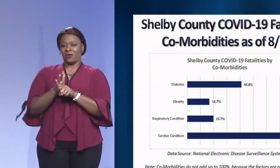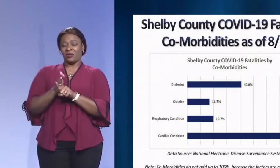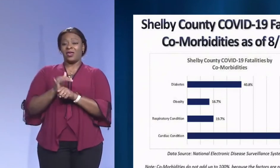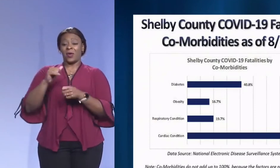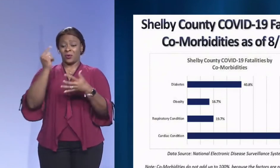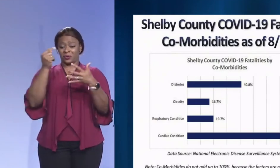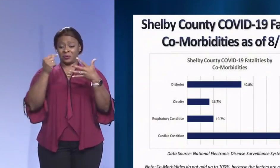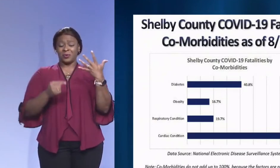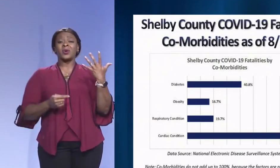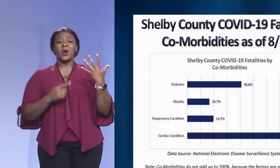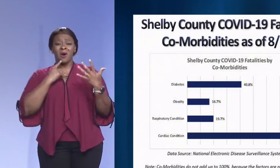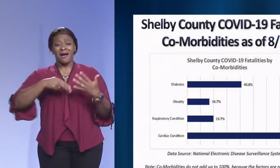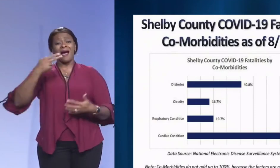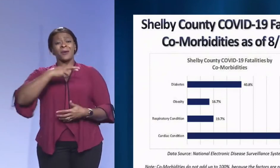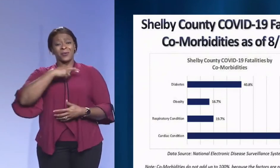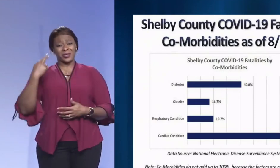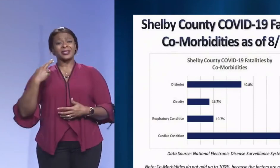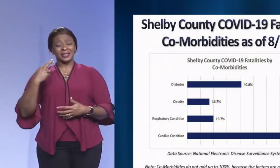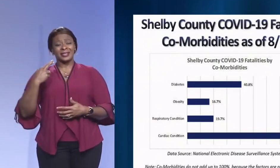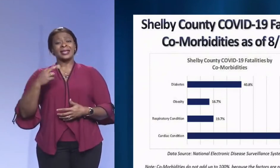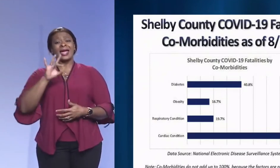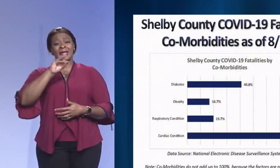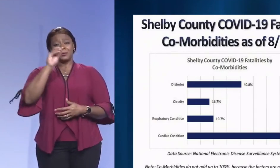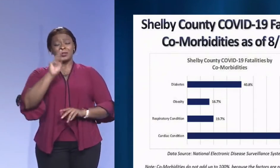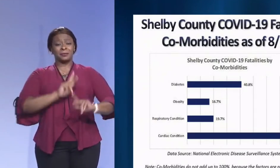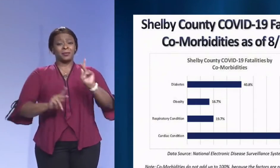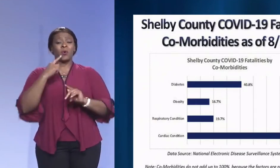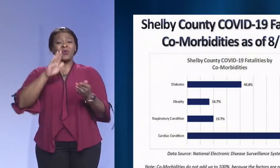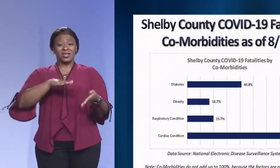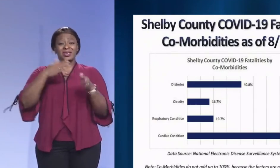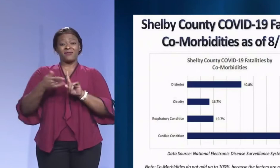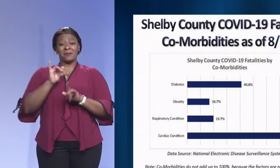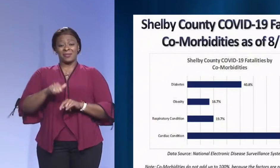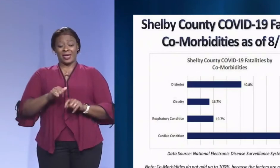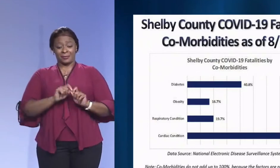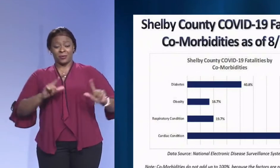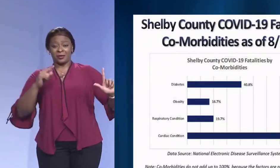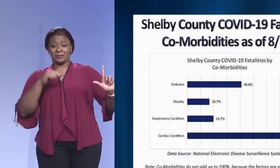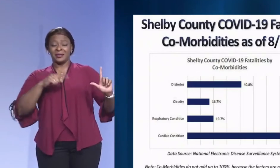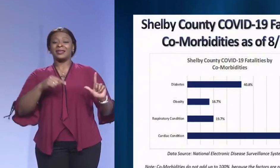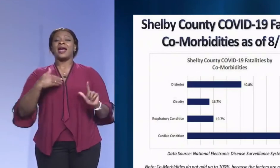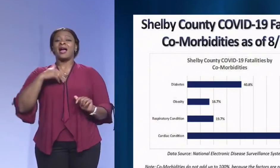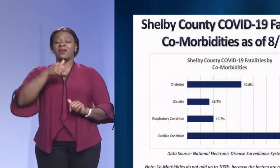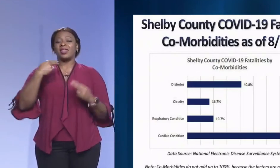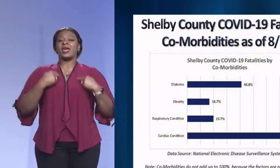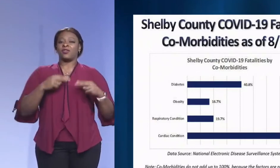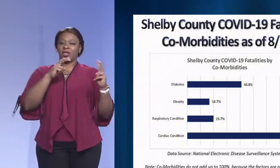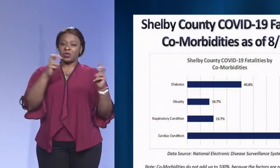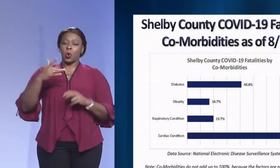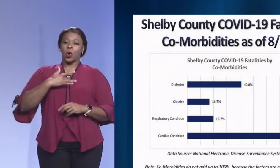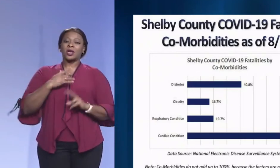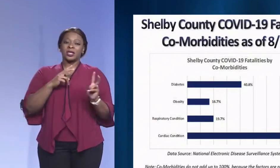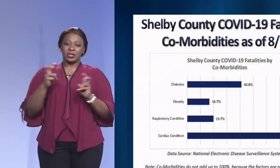risk factors, and we see that almost 80% of the people who have died had some sort of underlying heart